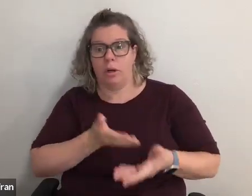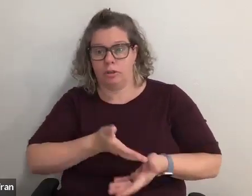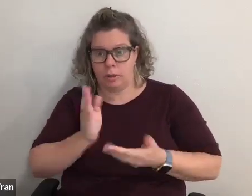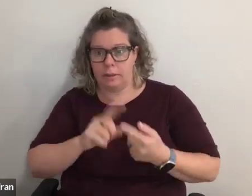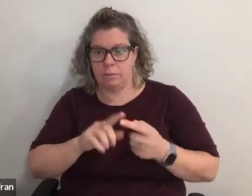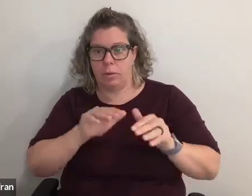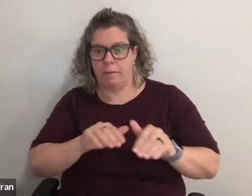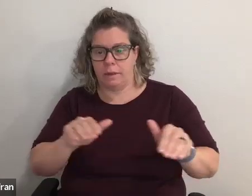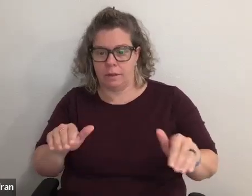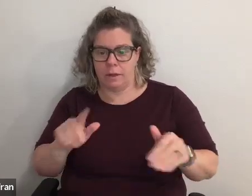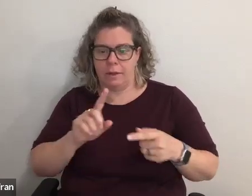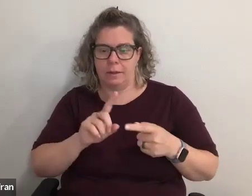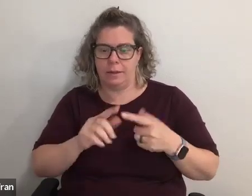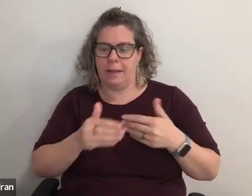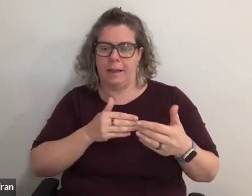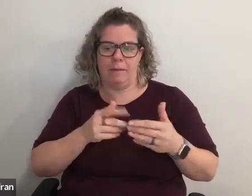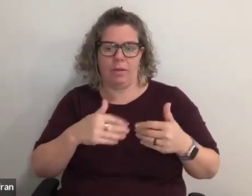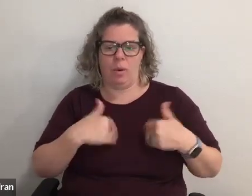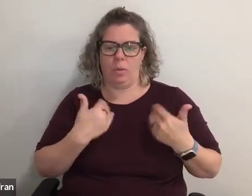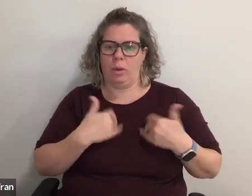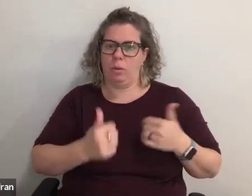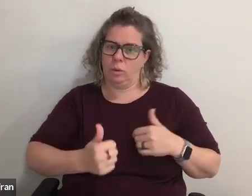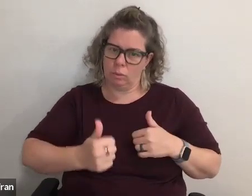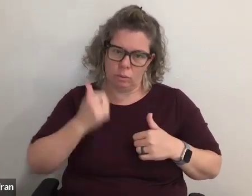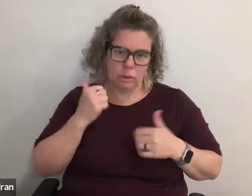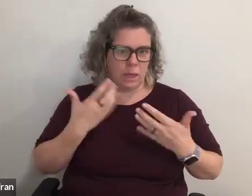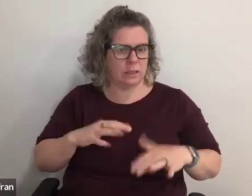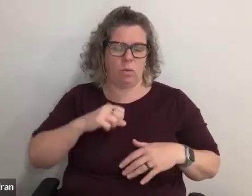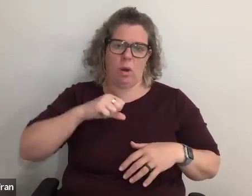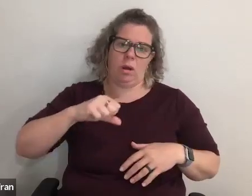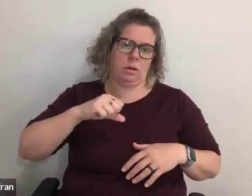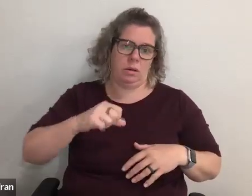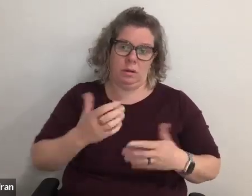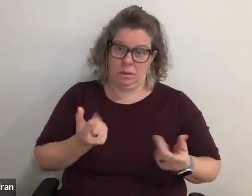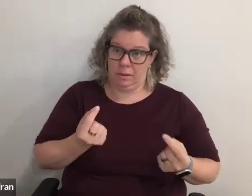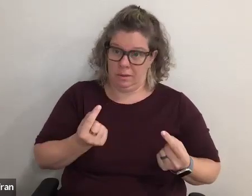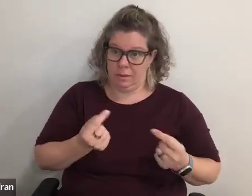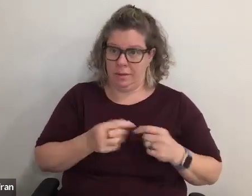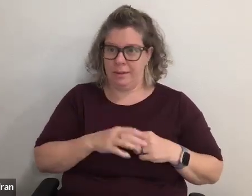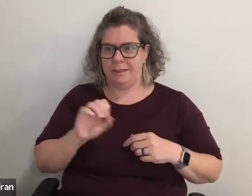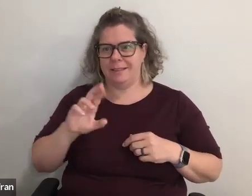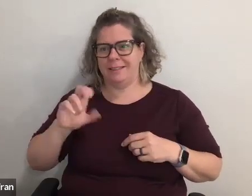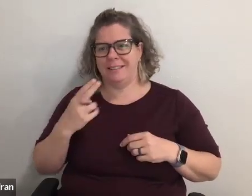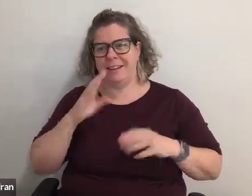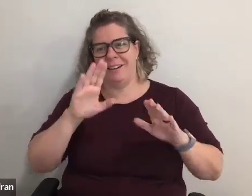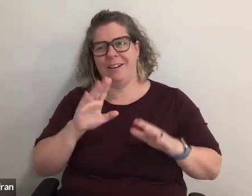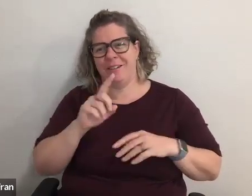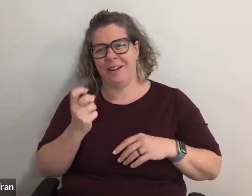of the child despite the youth still not wanting the transport? That's a great